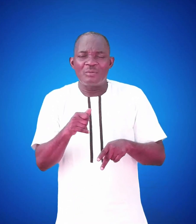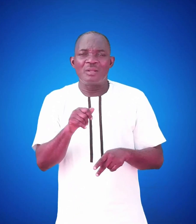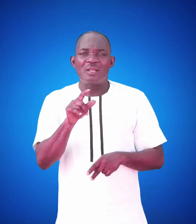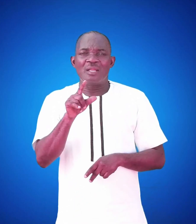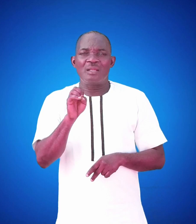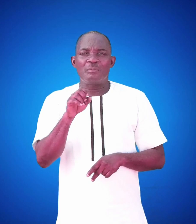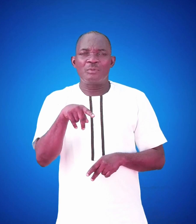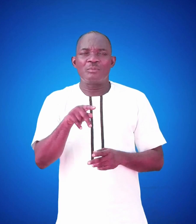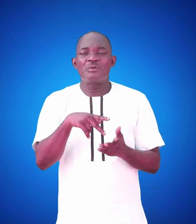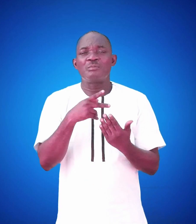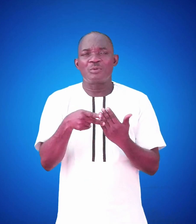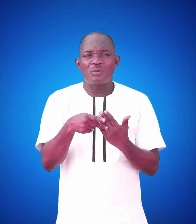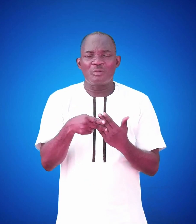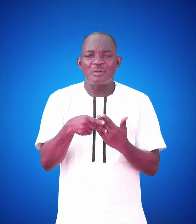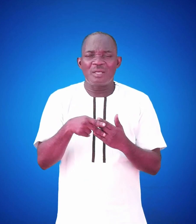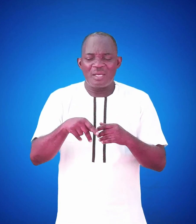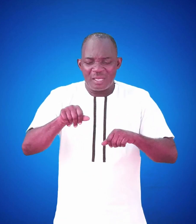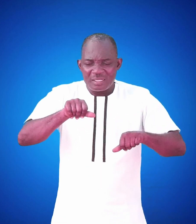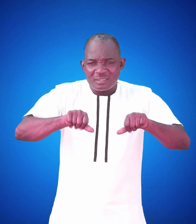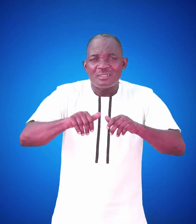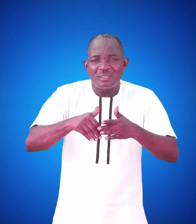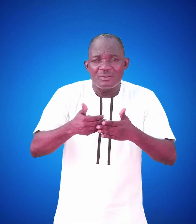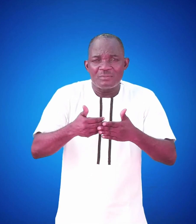LEAP program assessed?